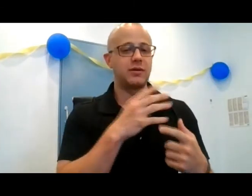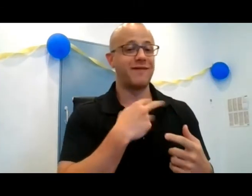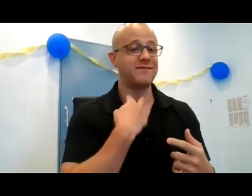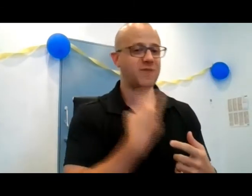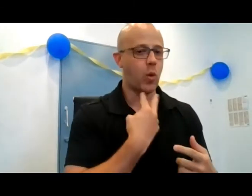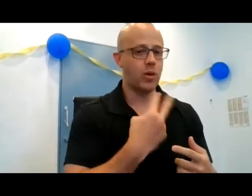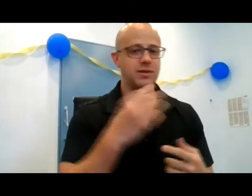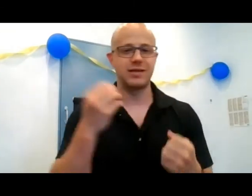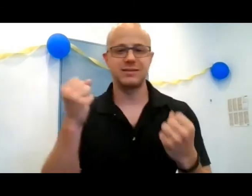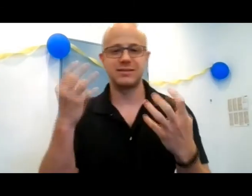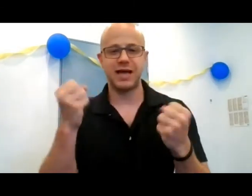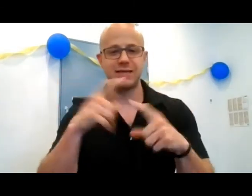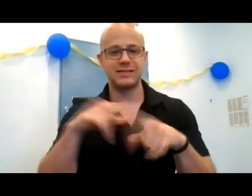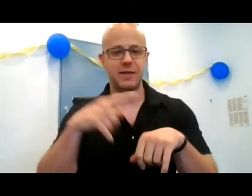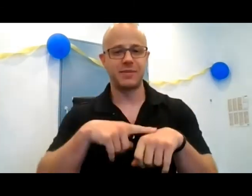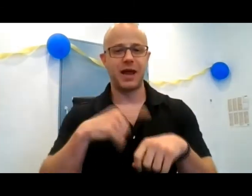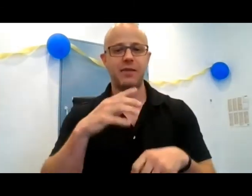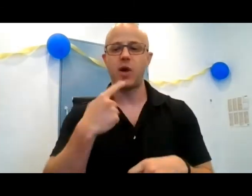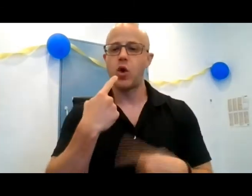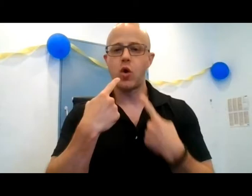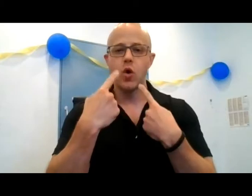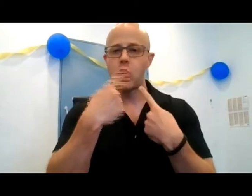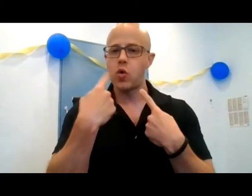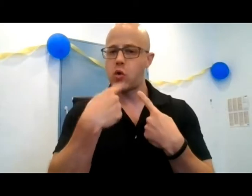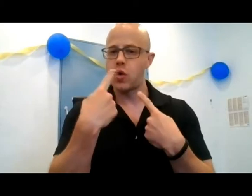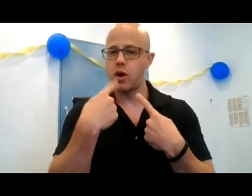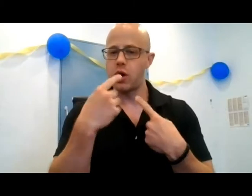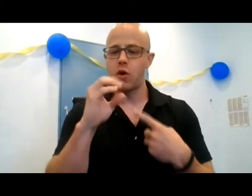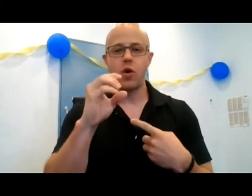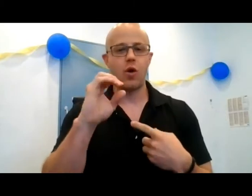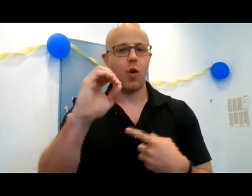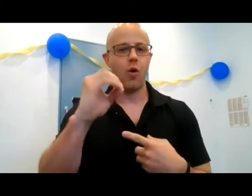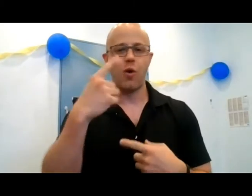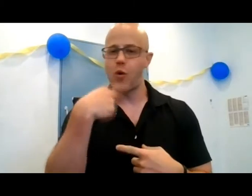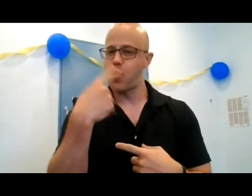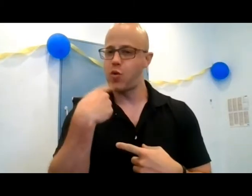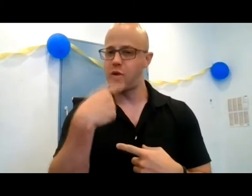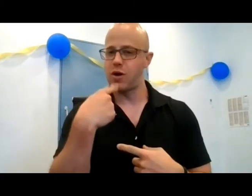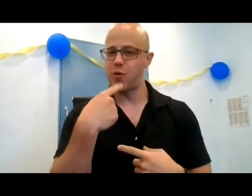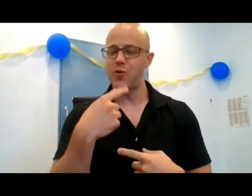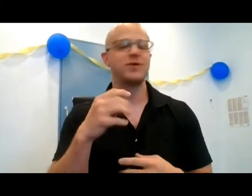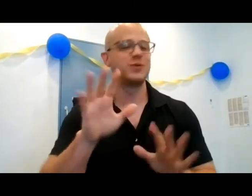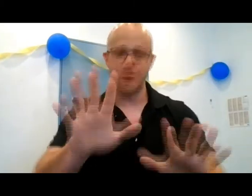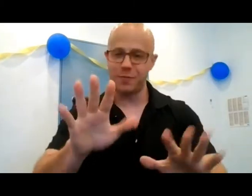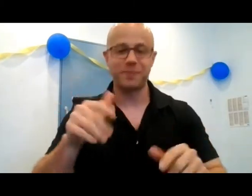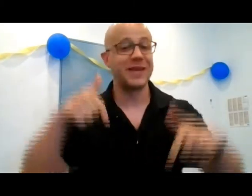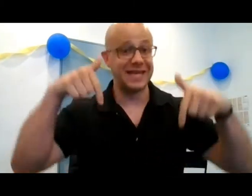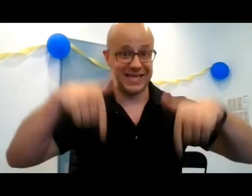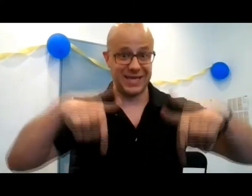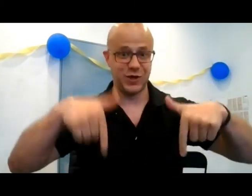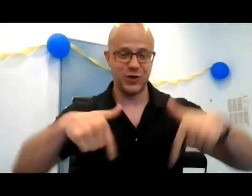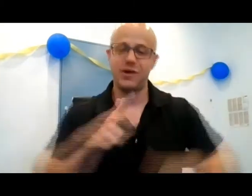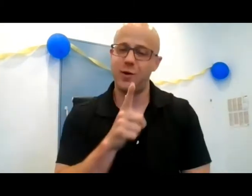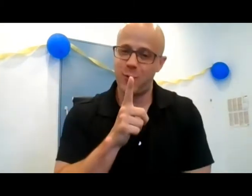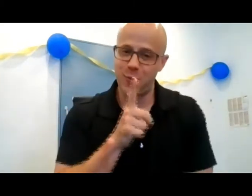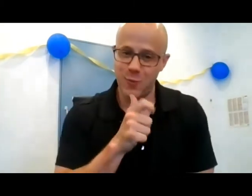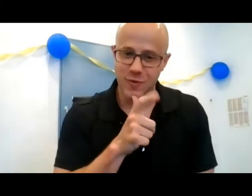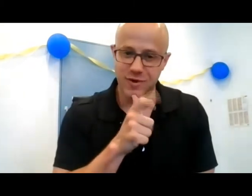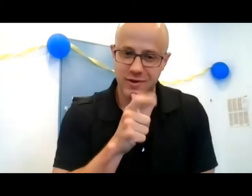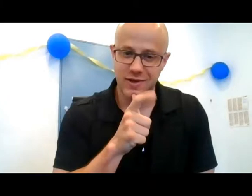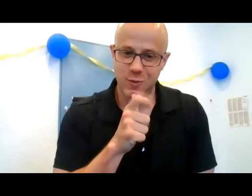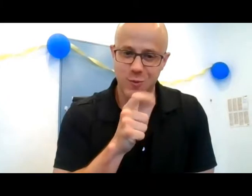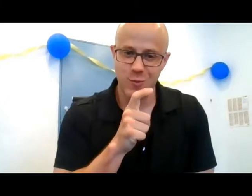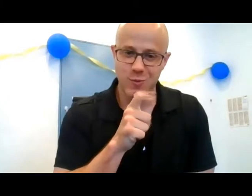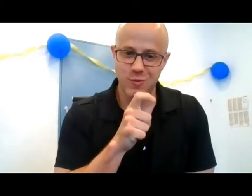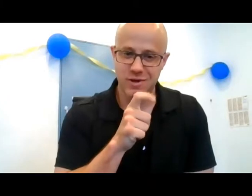depending on where the person learned it from. So there's who. But